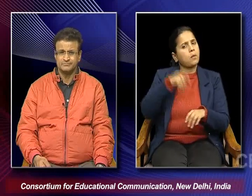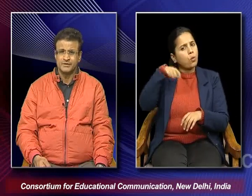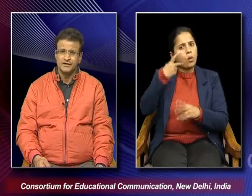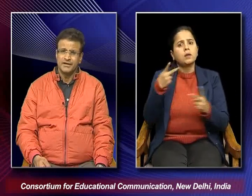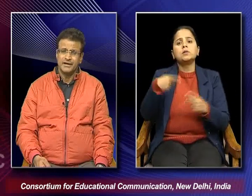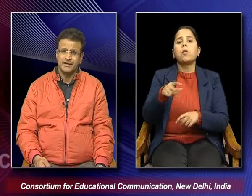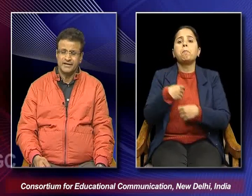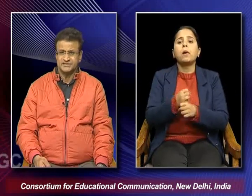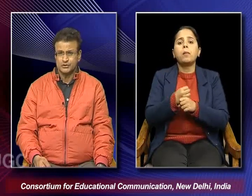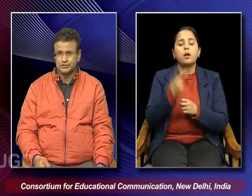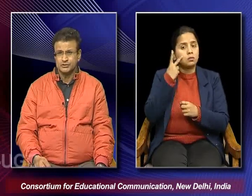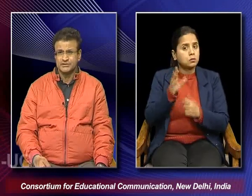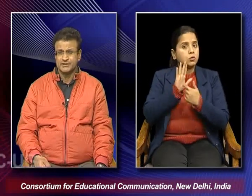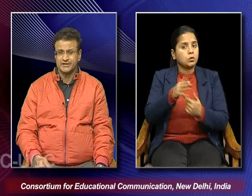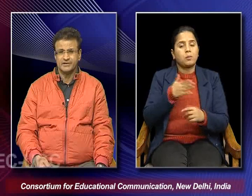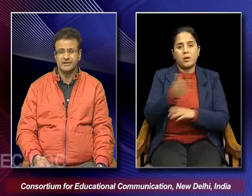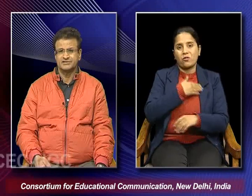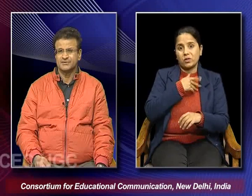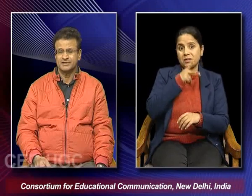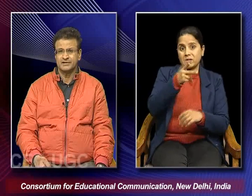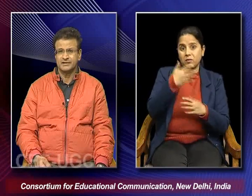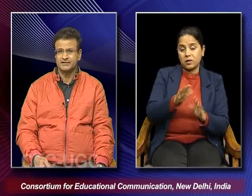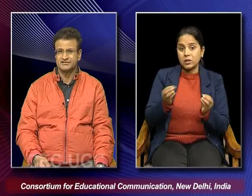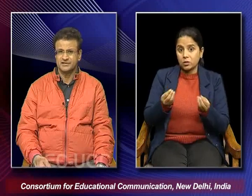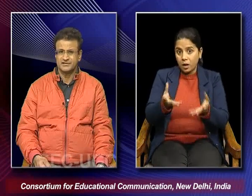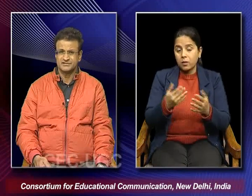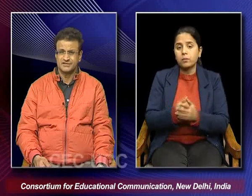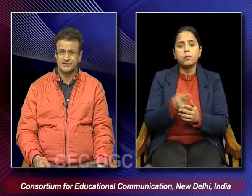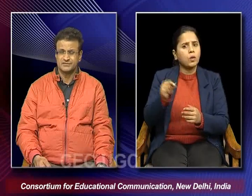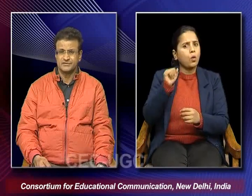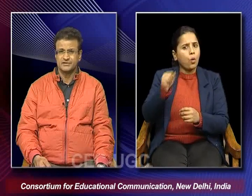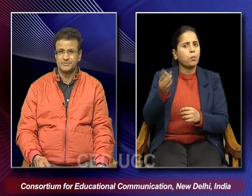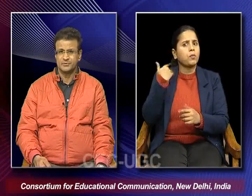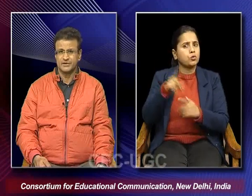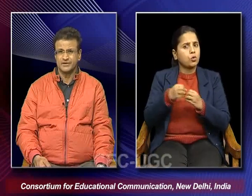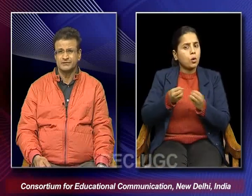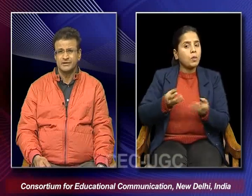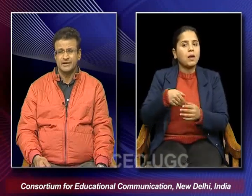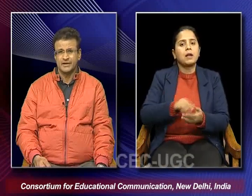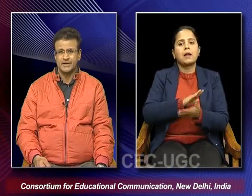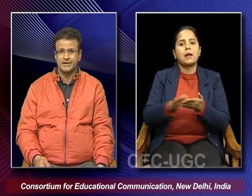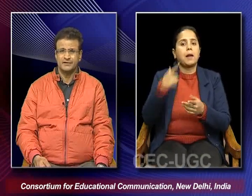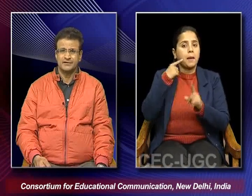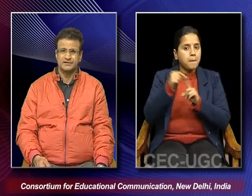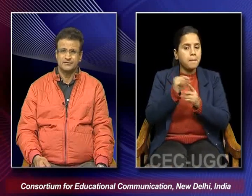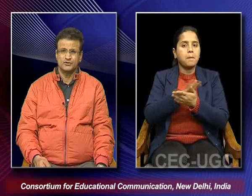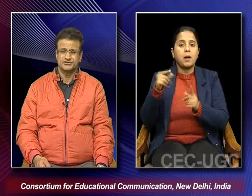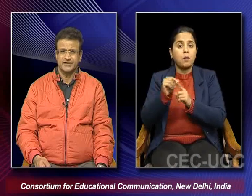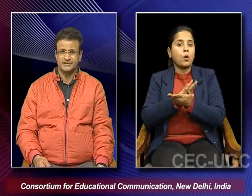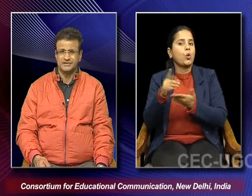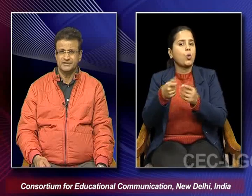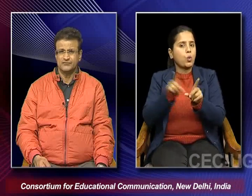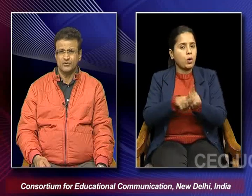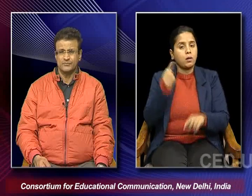him. And as I told you in the beginning as well, that he started his career with Hip Hip Hooray, and that was